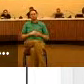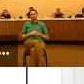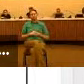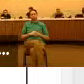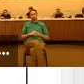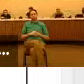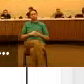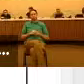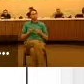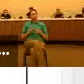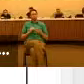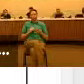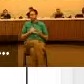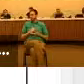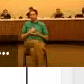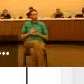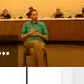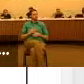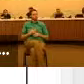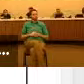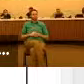Other comments?